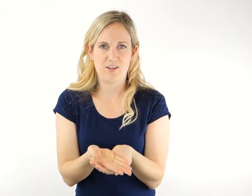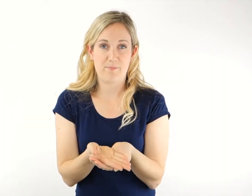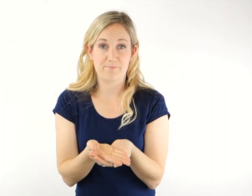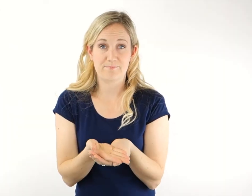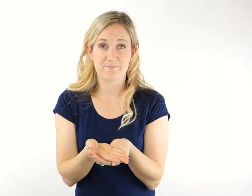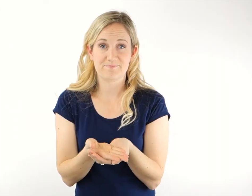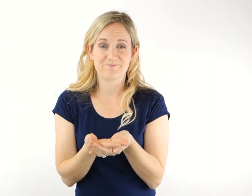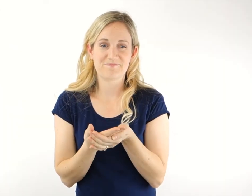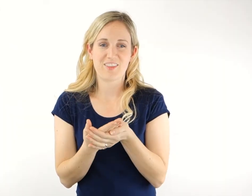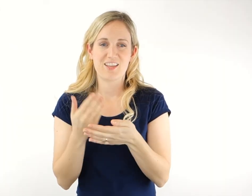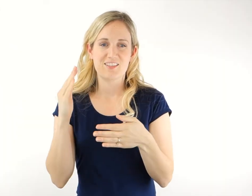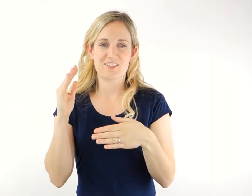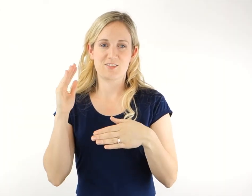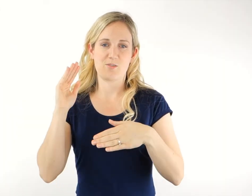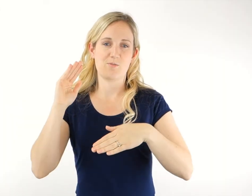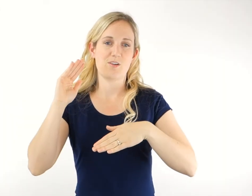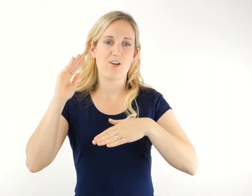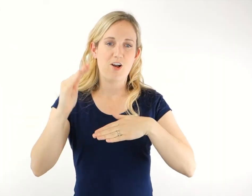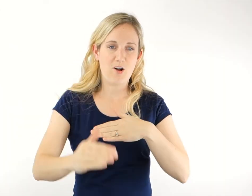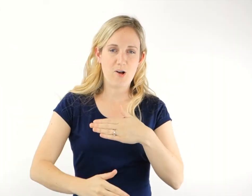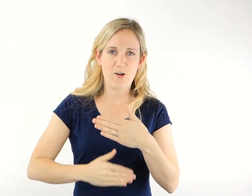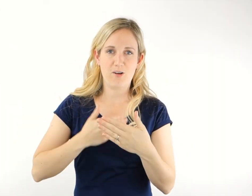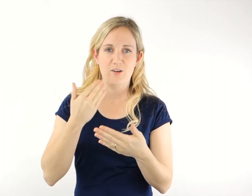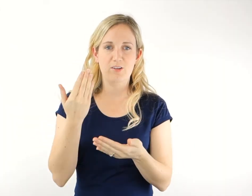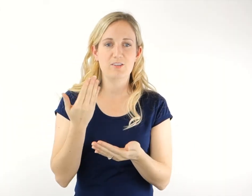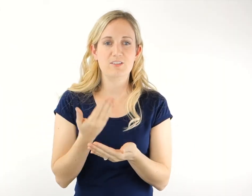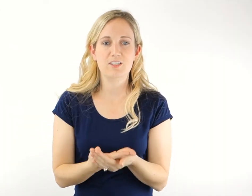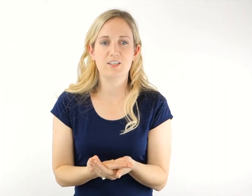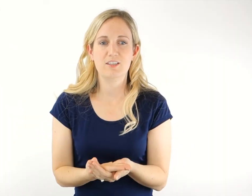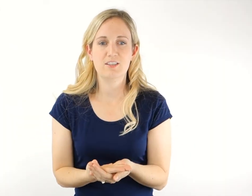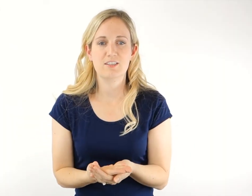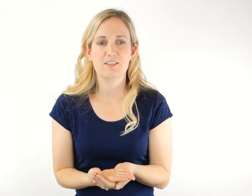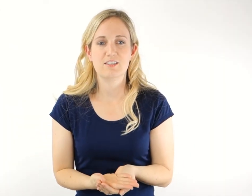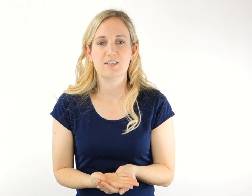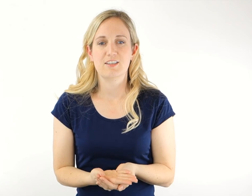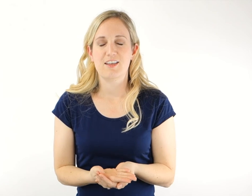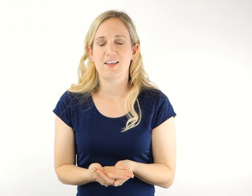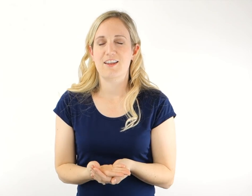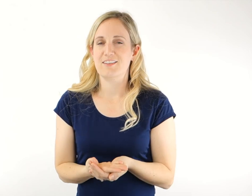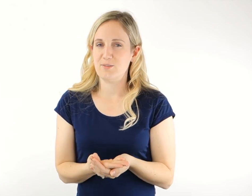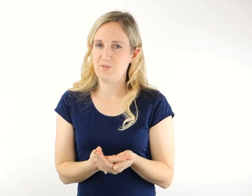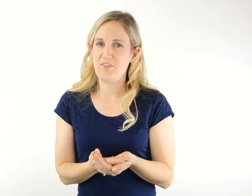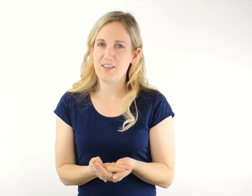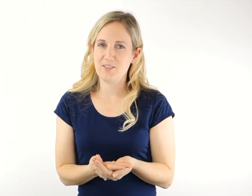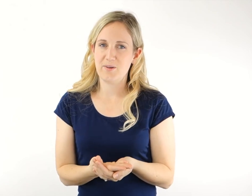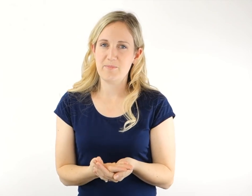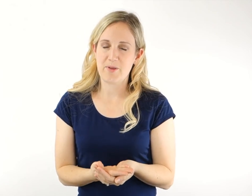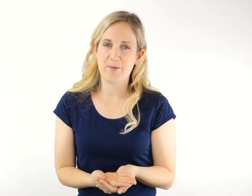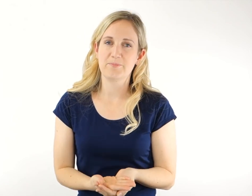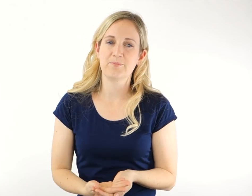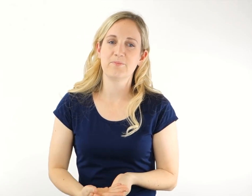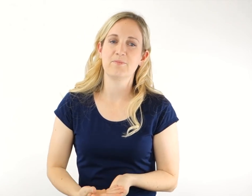top. So all, and I simplify this quite a bit.